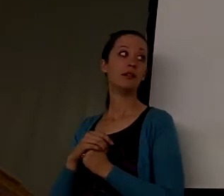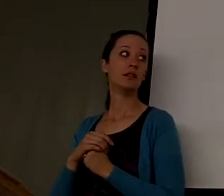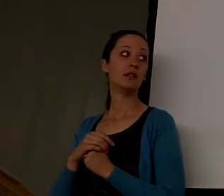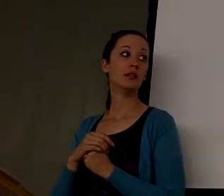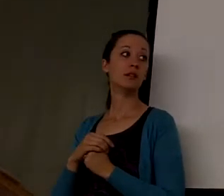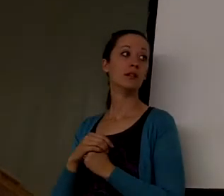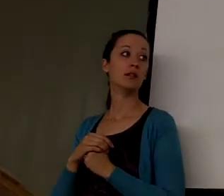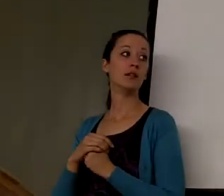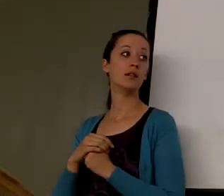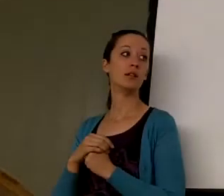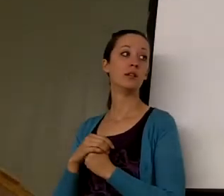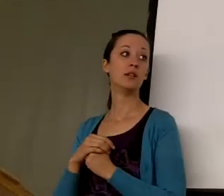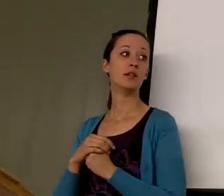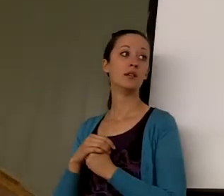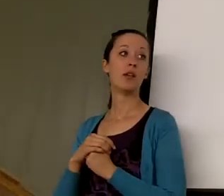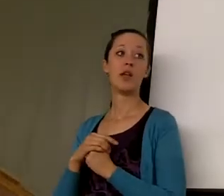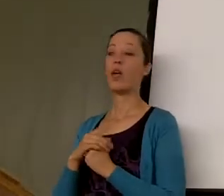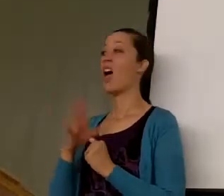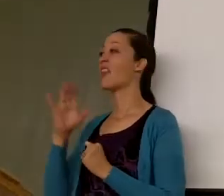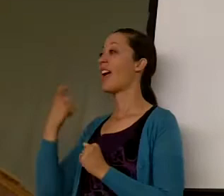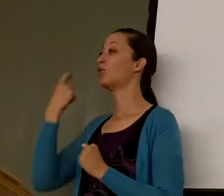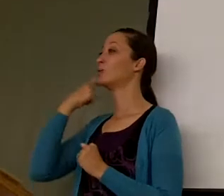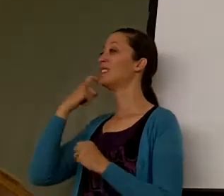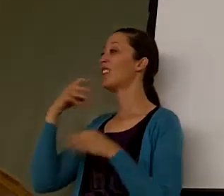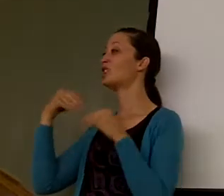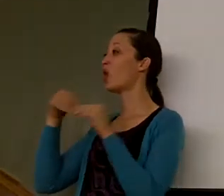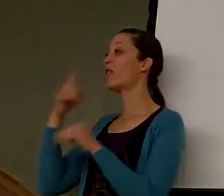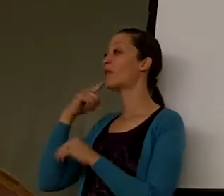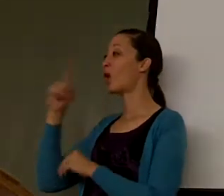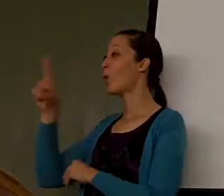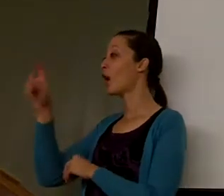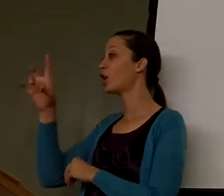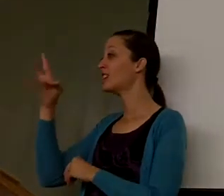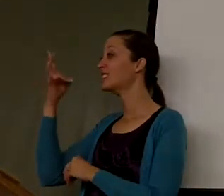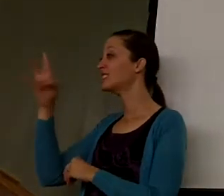that the drawing recently sold for $117 million.